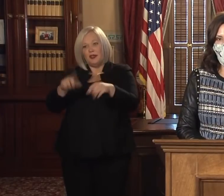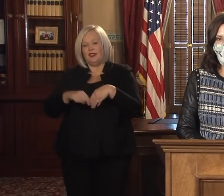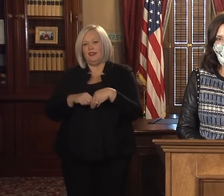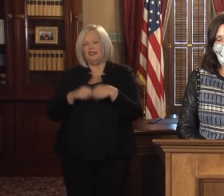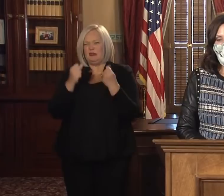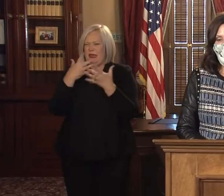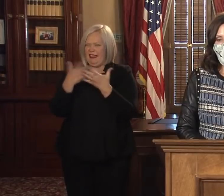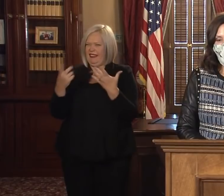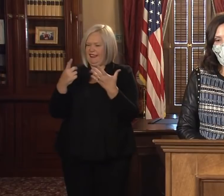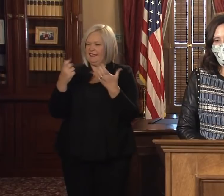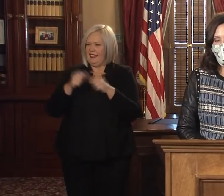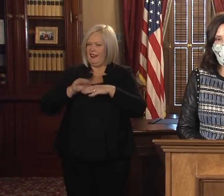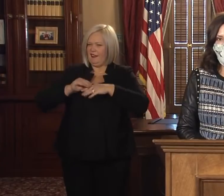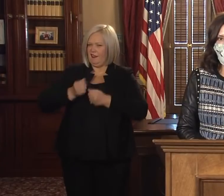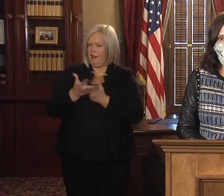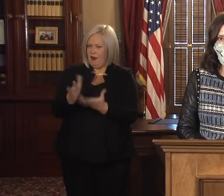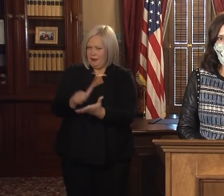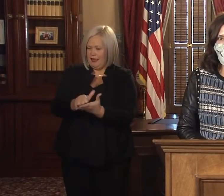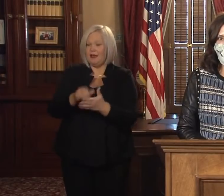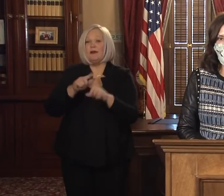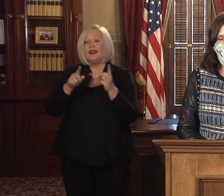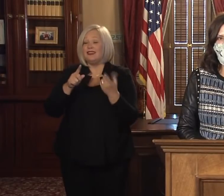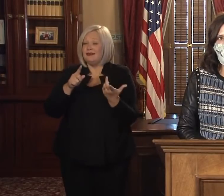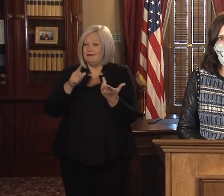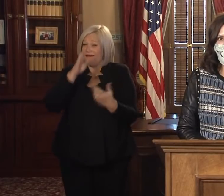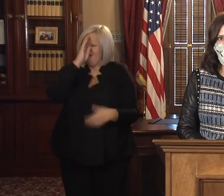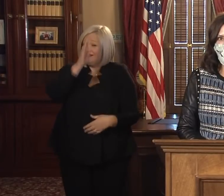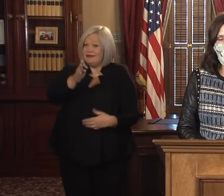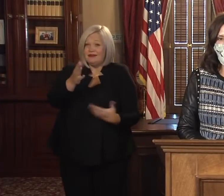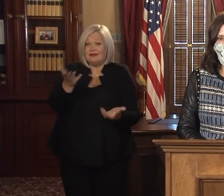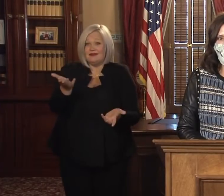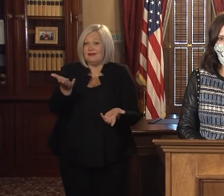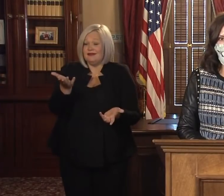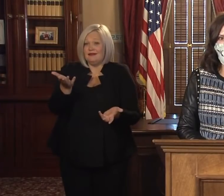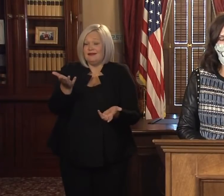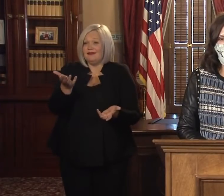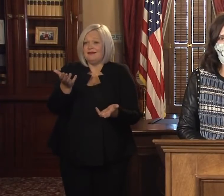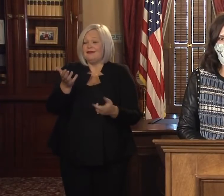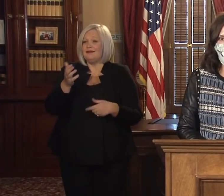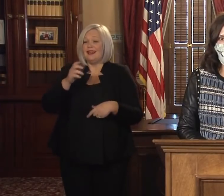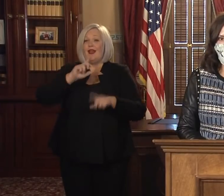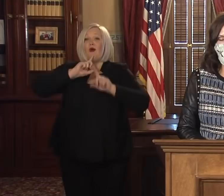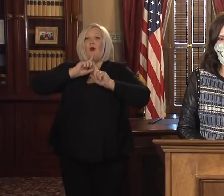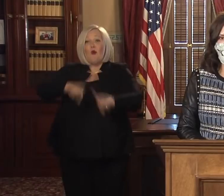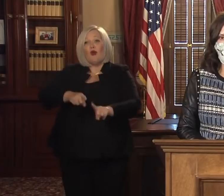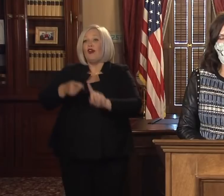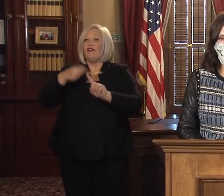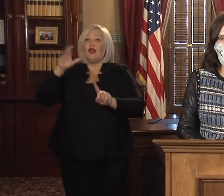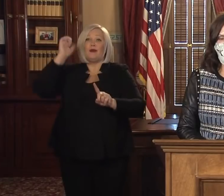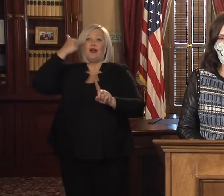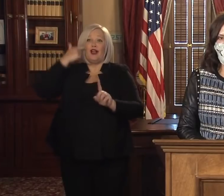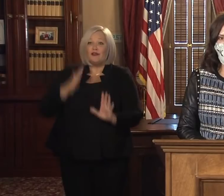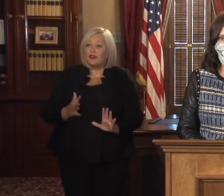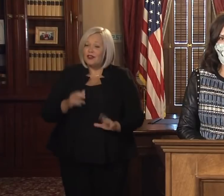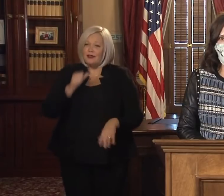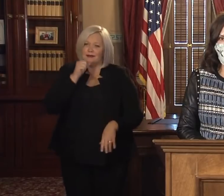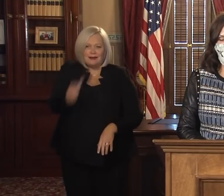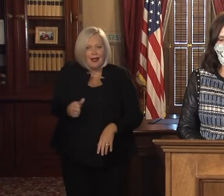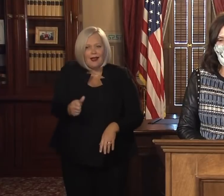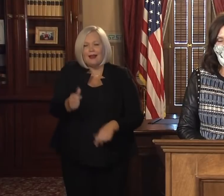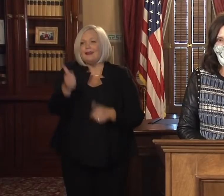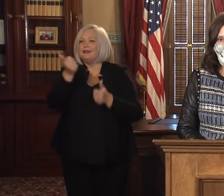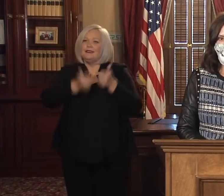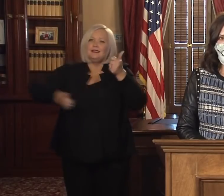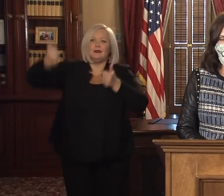here. But here's the deal. It's not an order that comes from a governor. It's not a Supreme Court